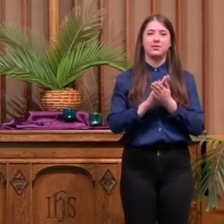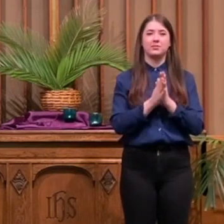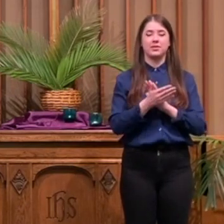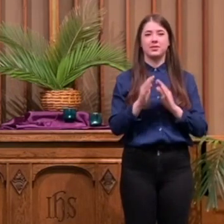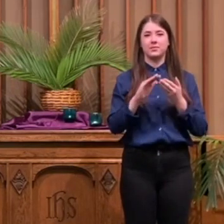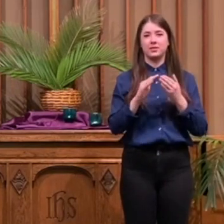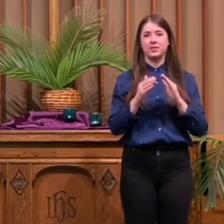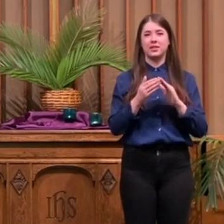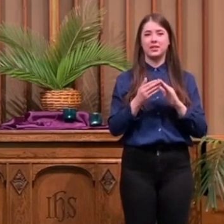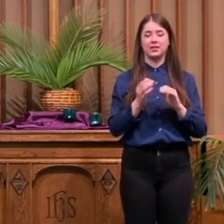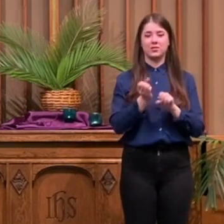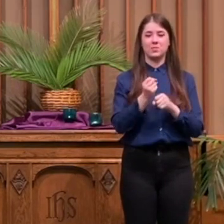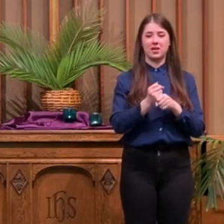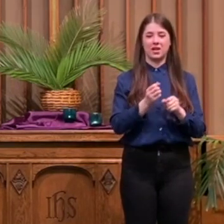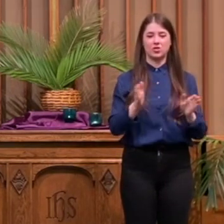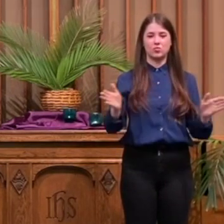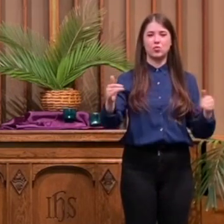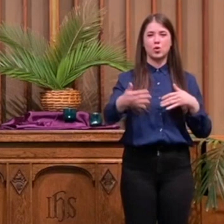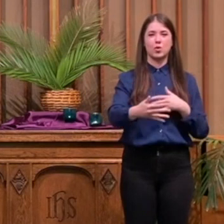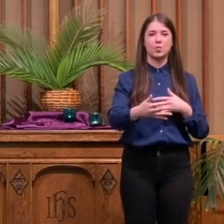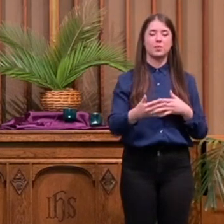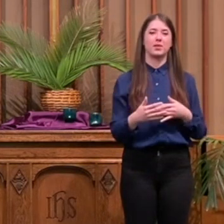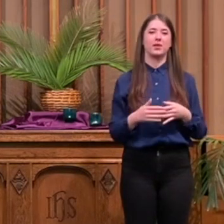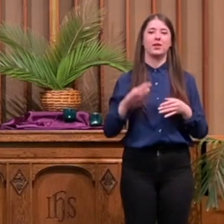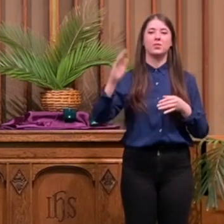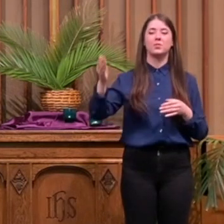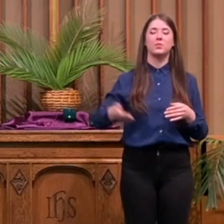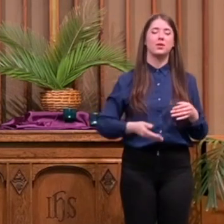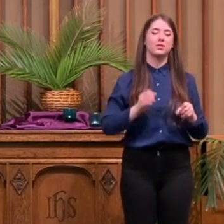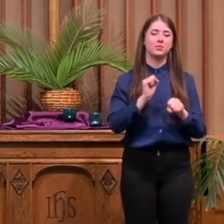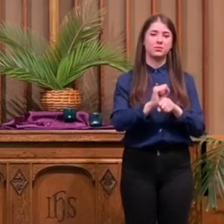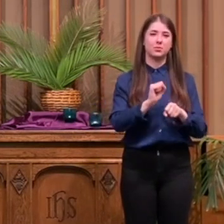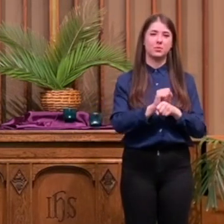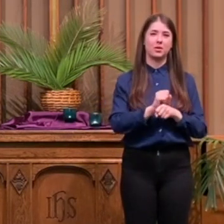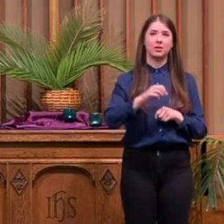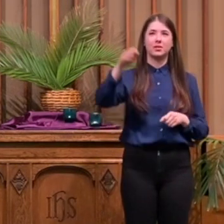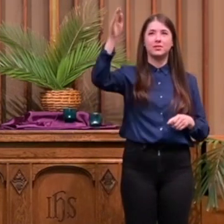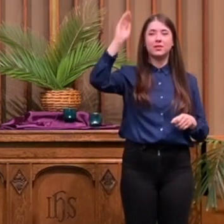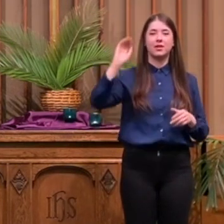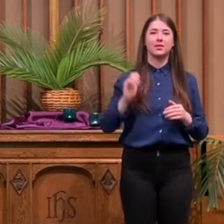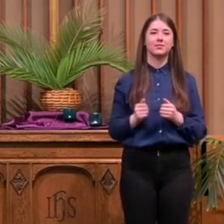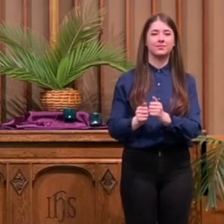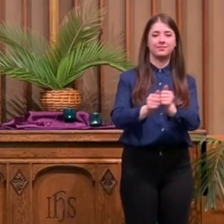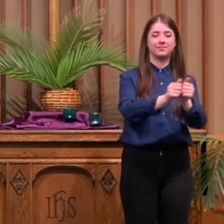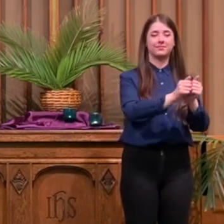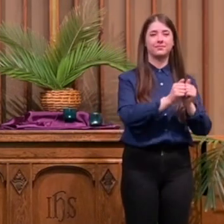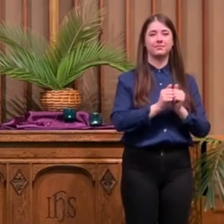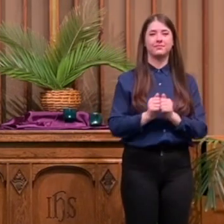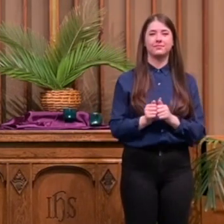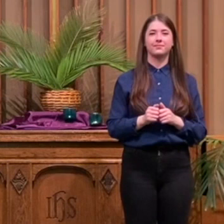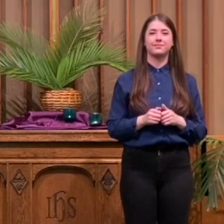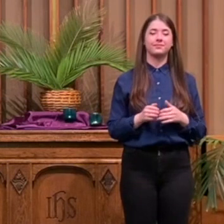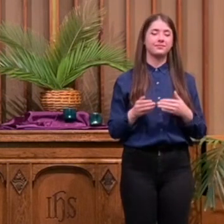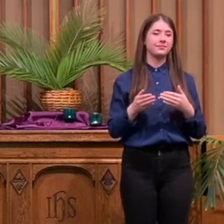makes room and welcomes the work of God among us,